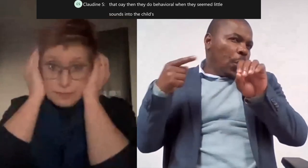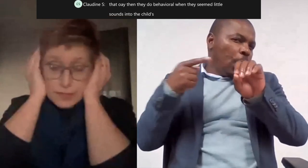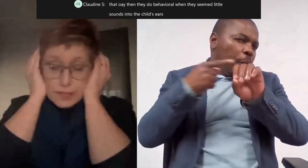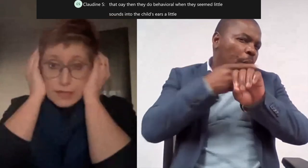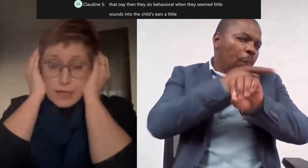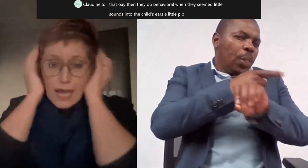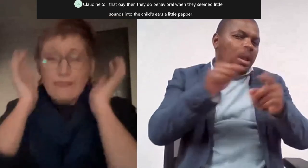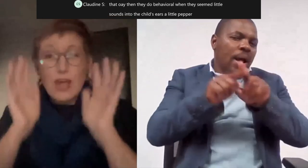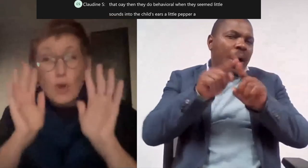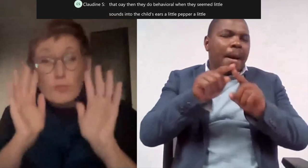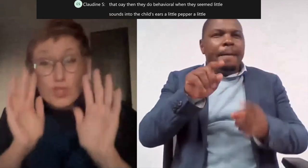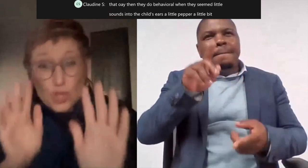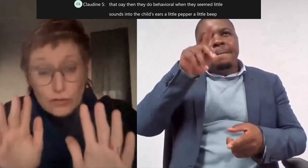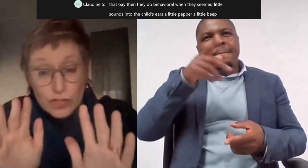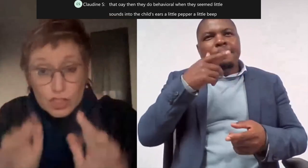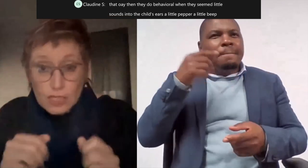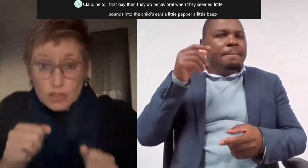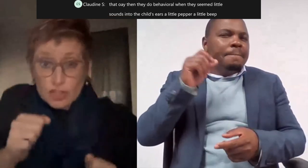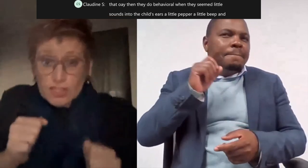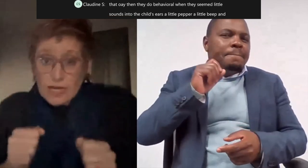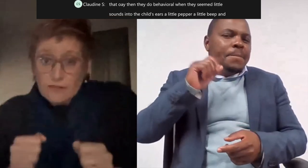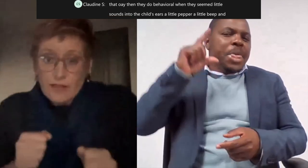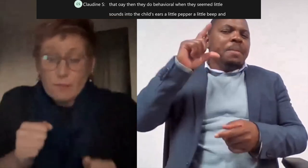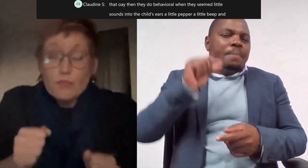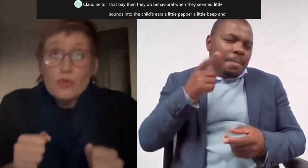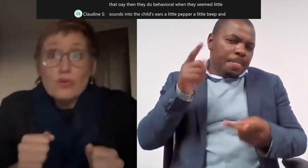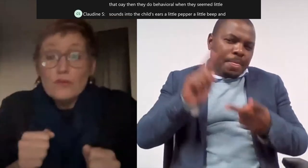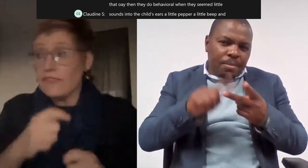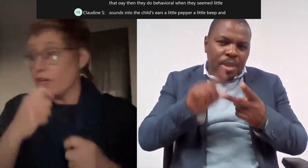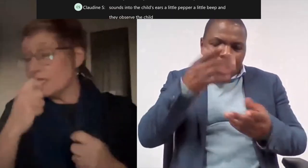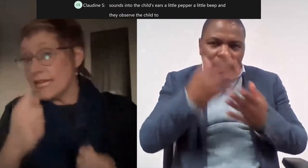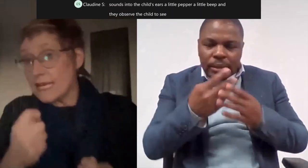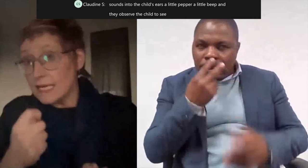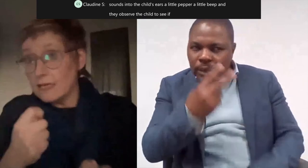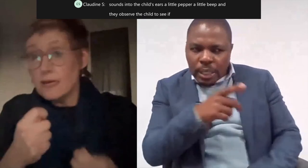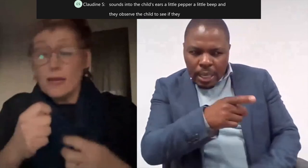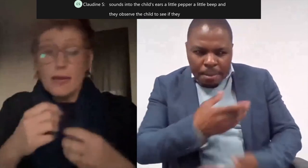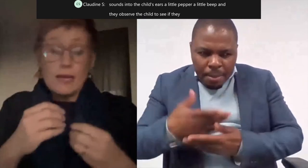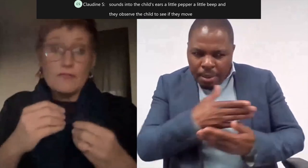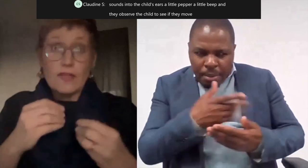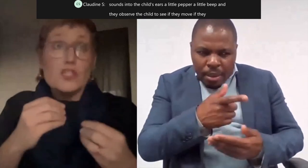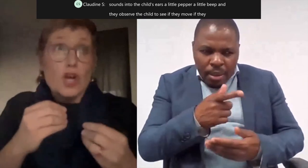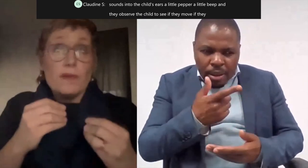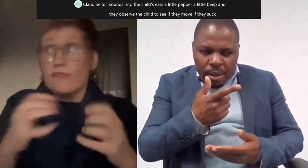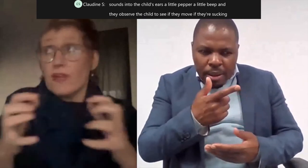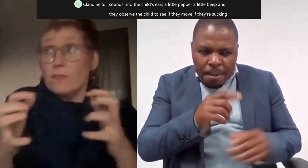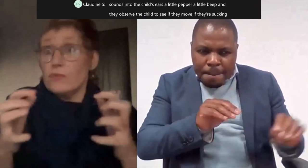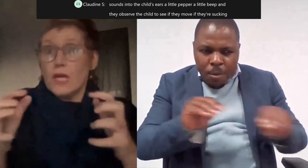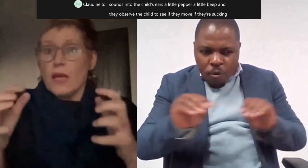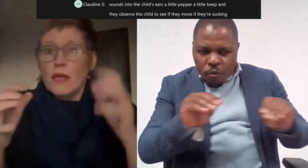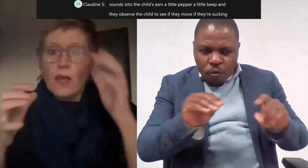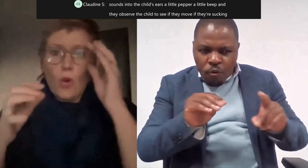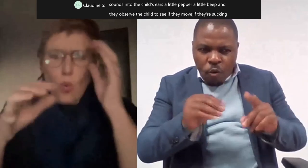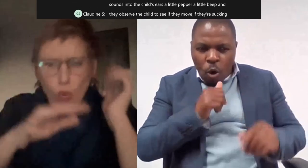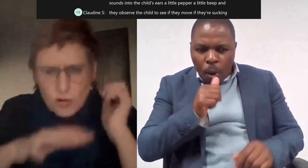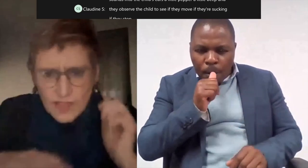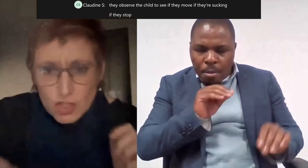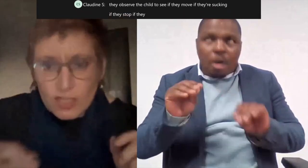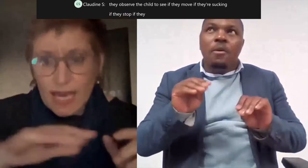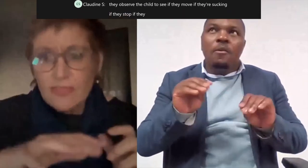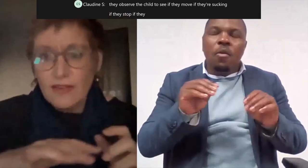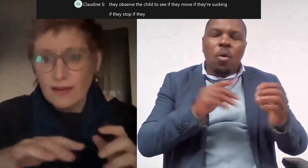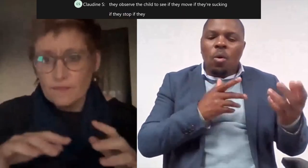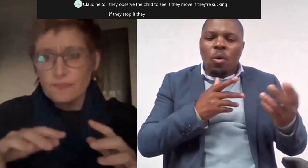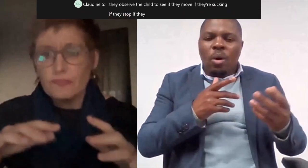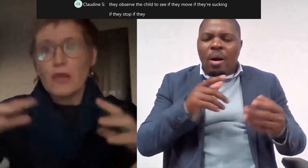little beep, and they observe the child to see if they move, if they're sucking, if they stop, if they, all of